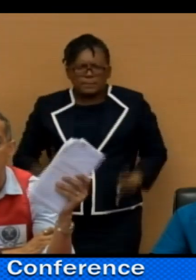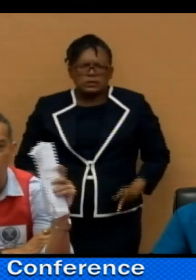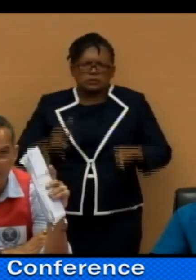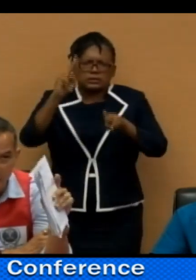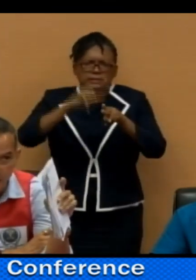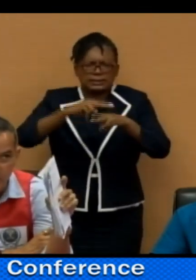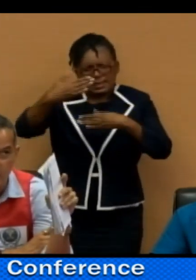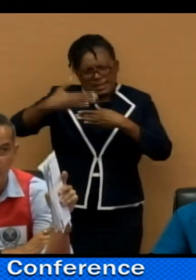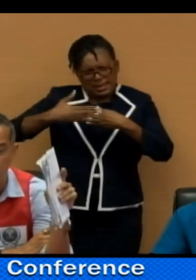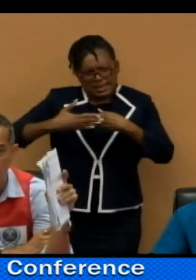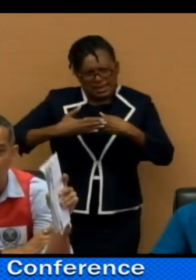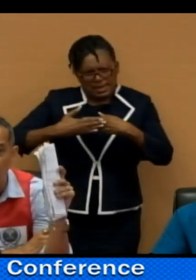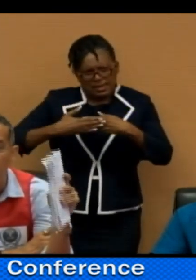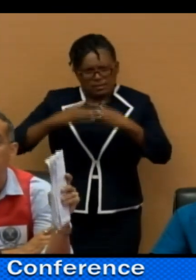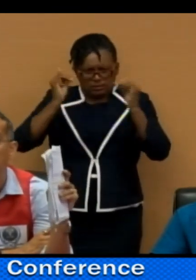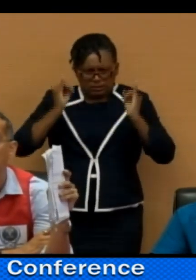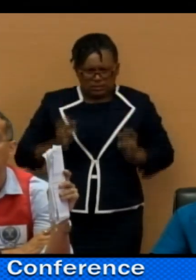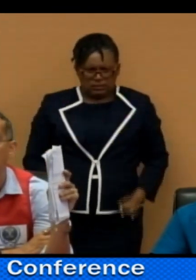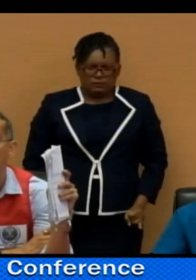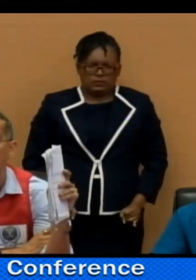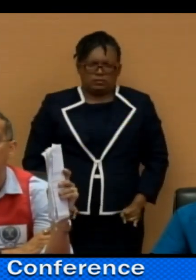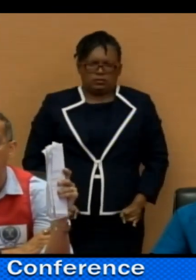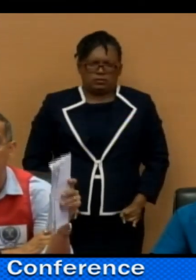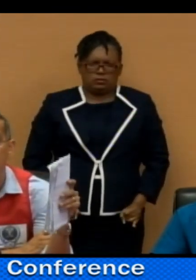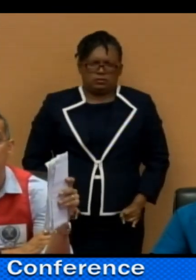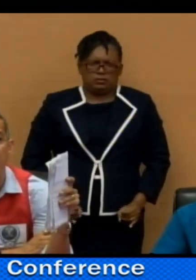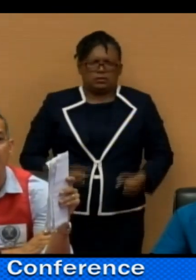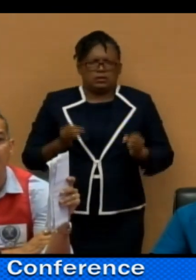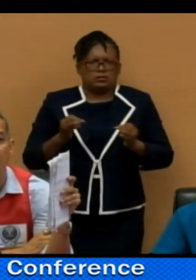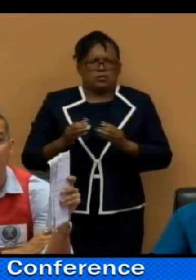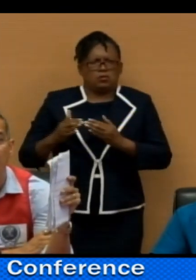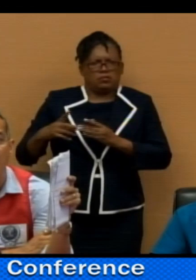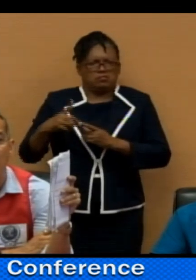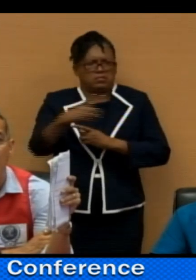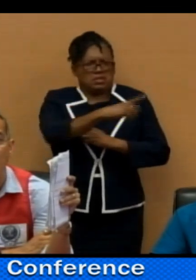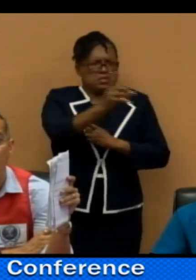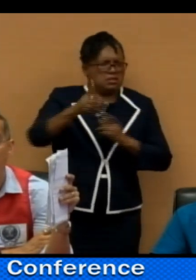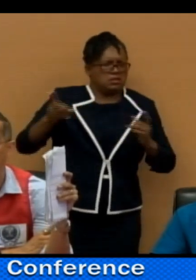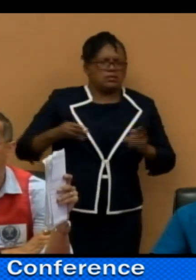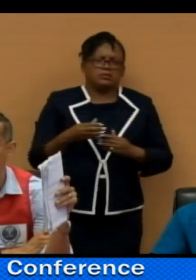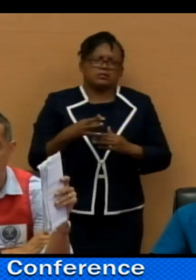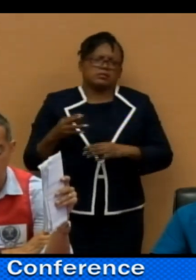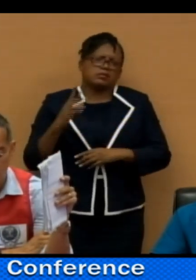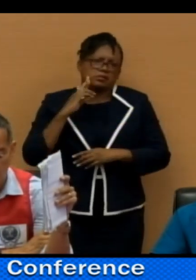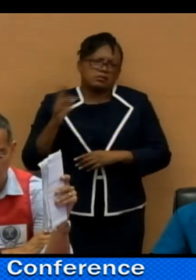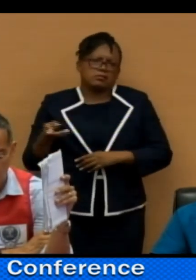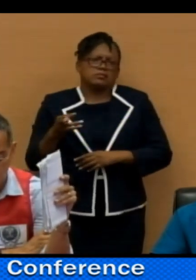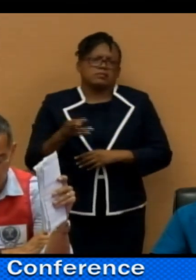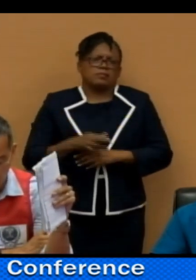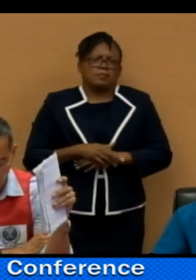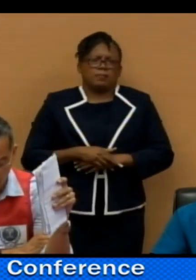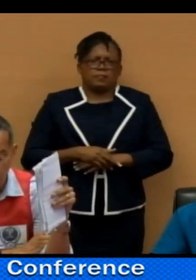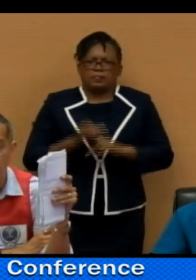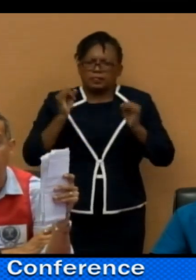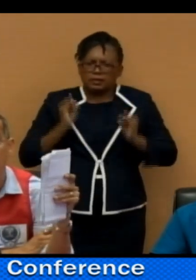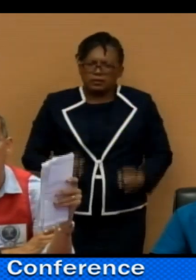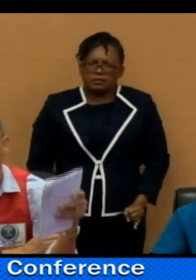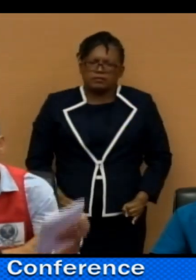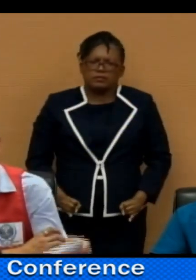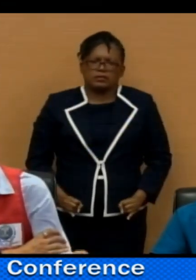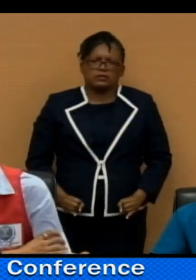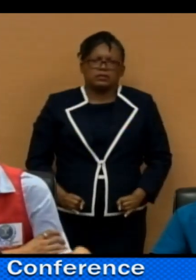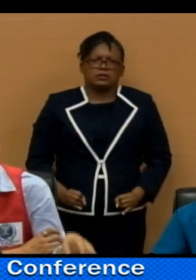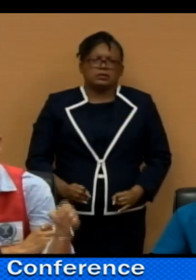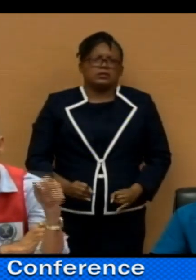to the individual within a certain radius. That is a standard. The individual, according to our investigation,